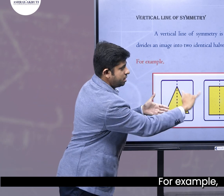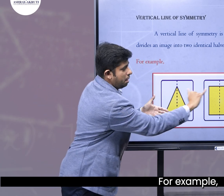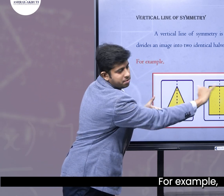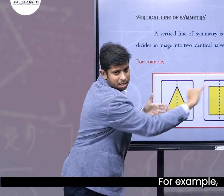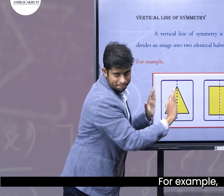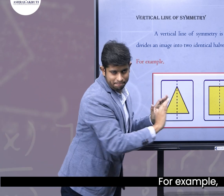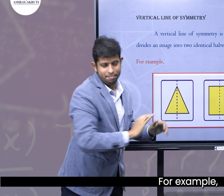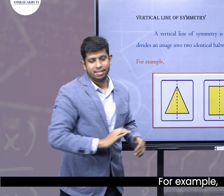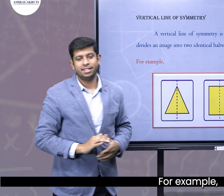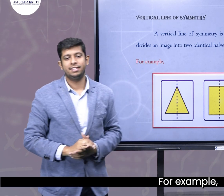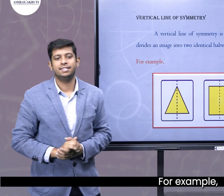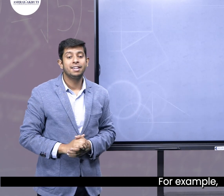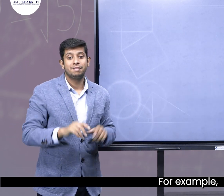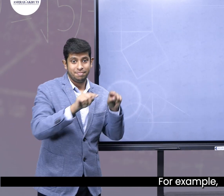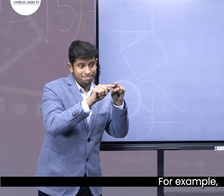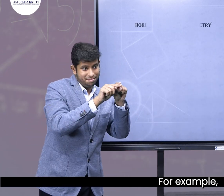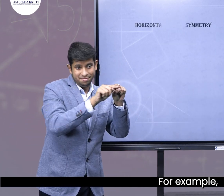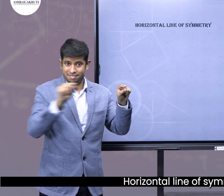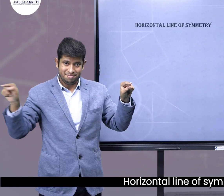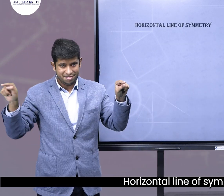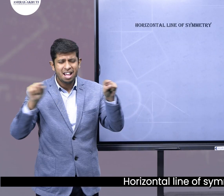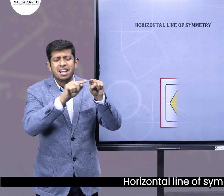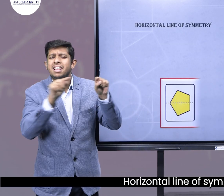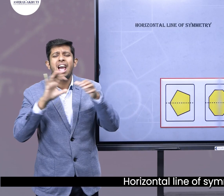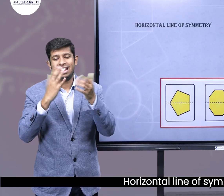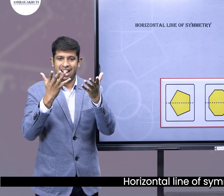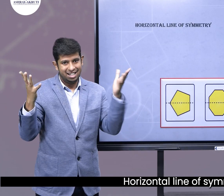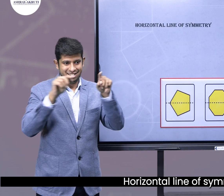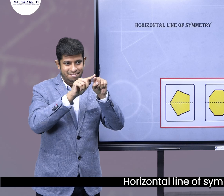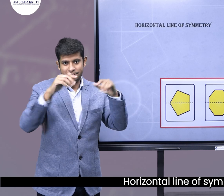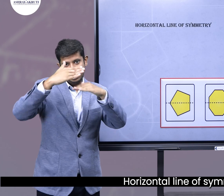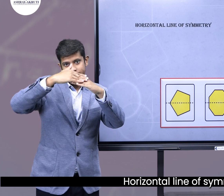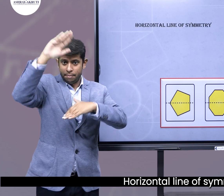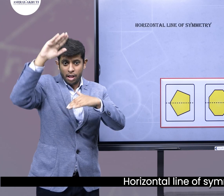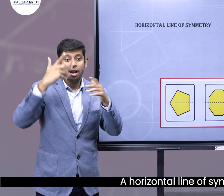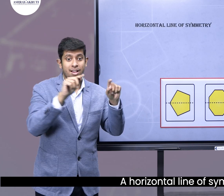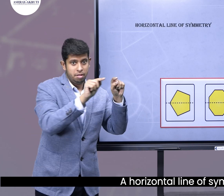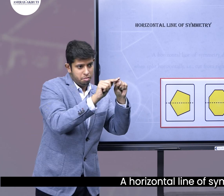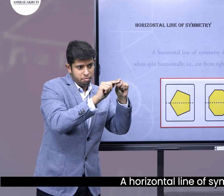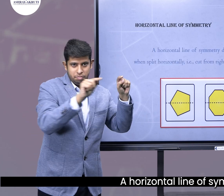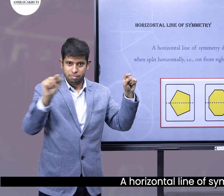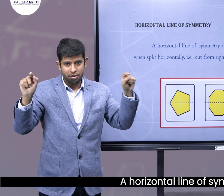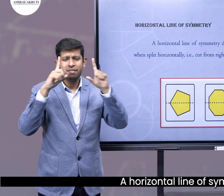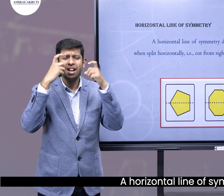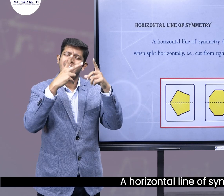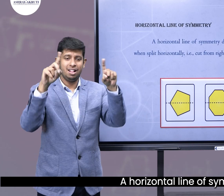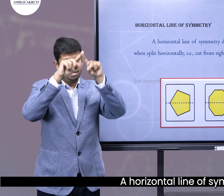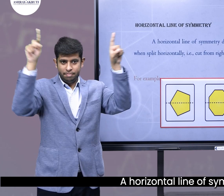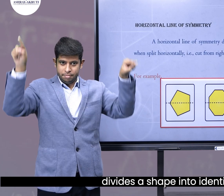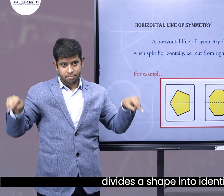horizontal line of symmetry. A horizontal line of symmetry divides